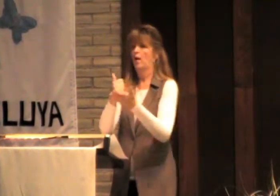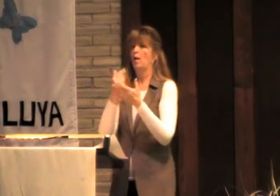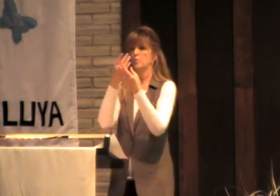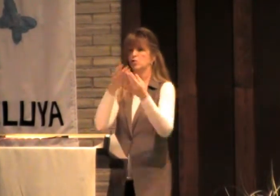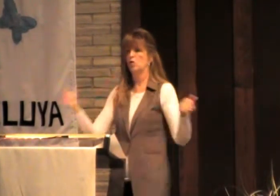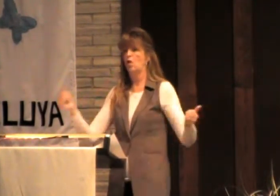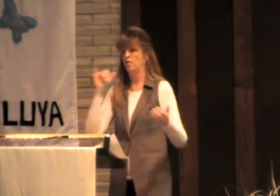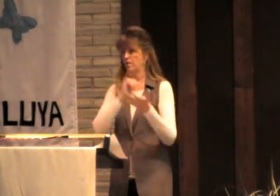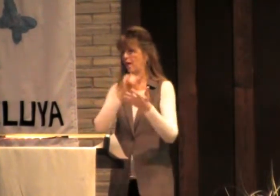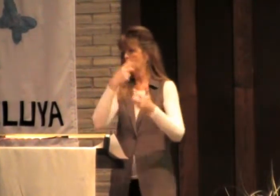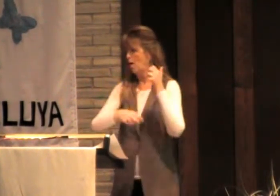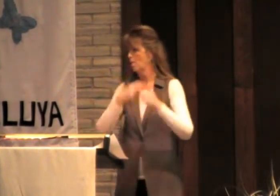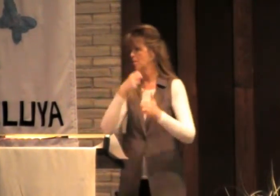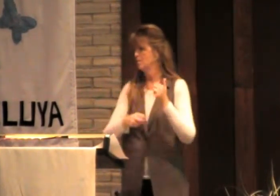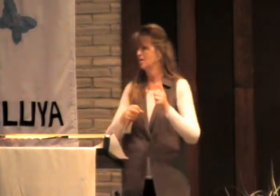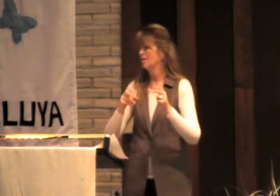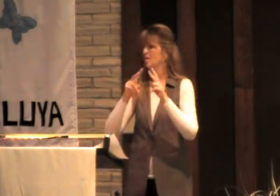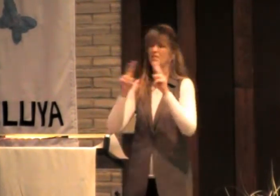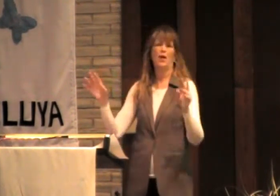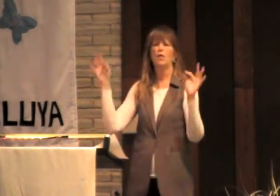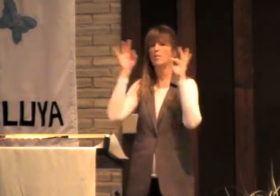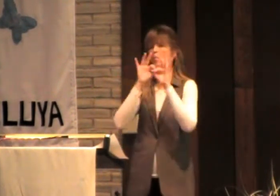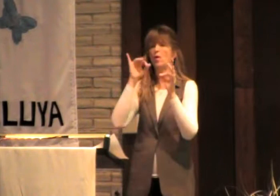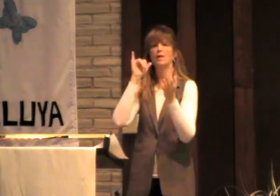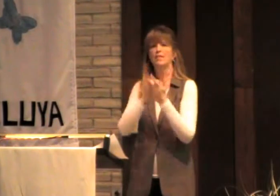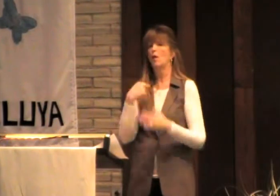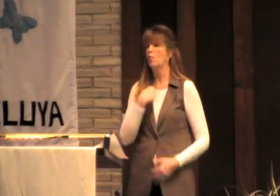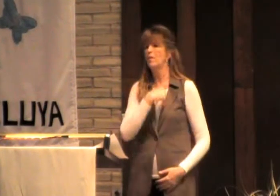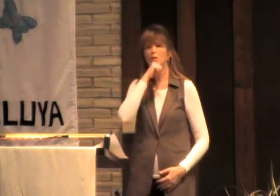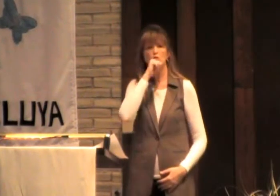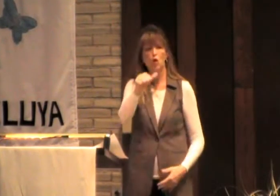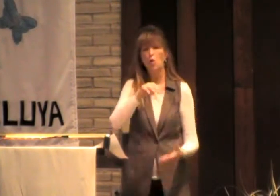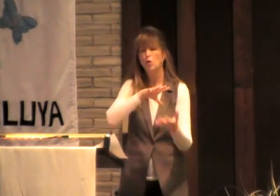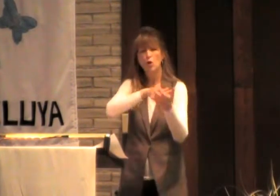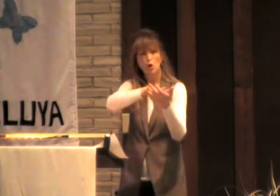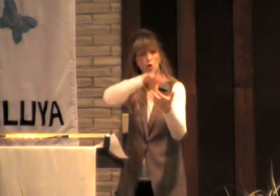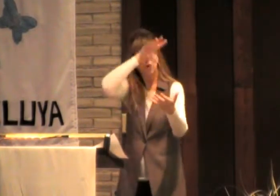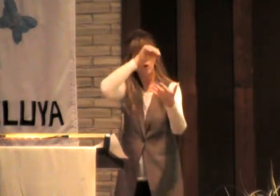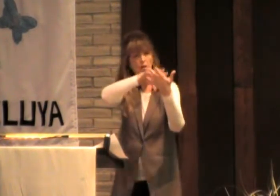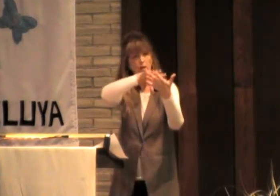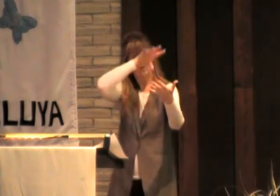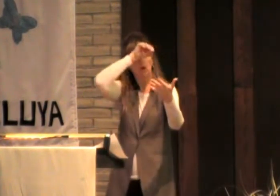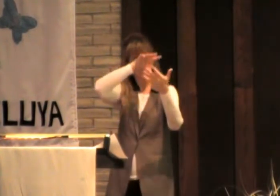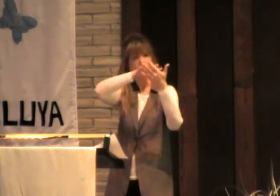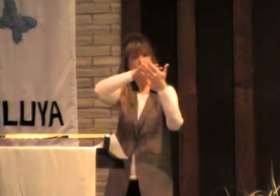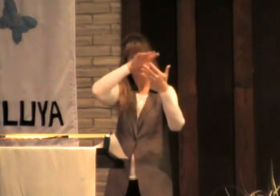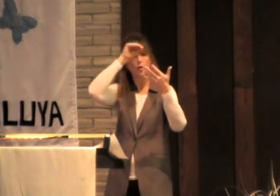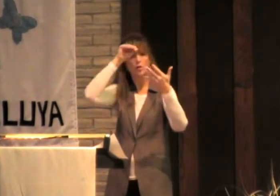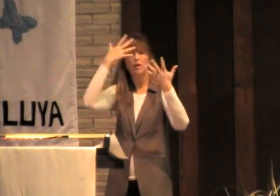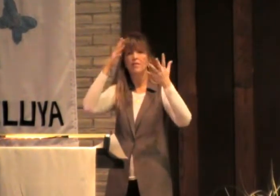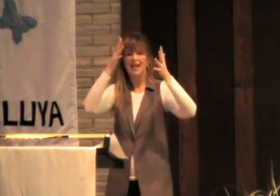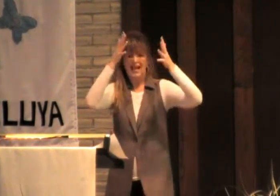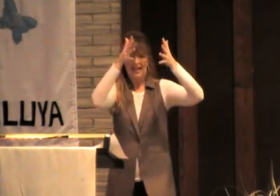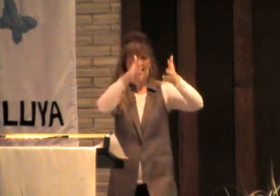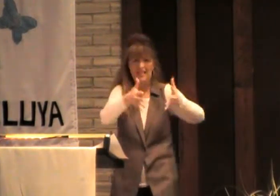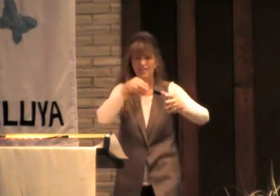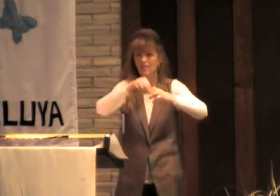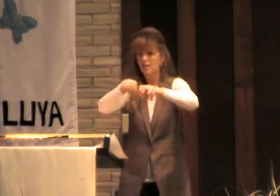us through this, so he can help us solve these problems. It's just very important that we don't